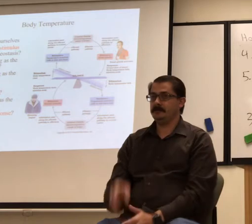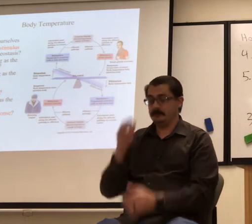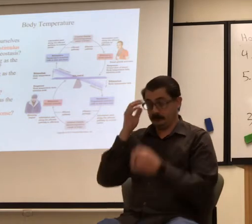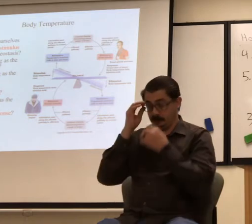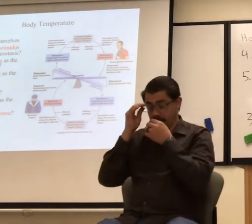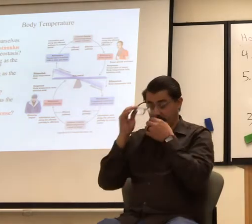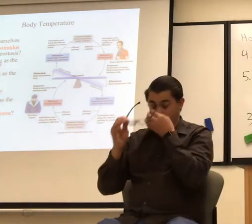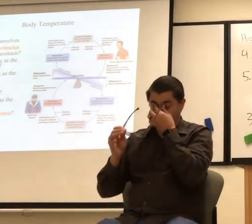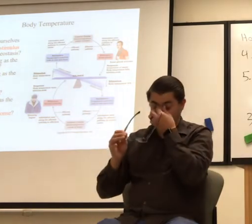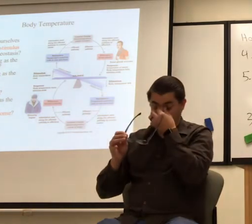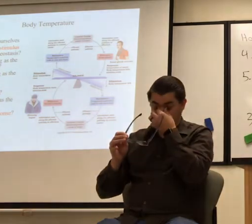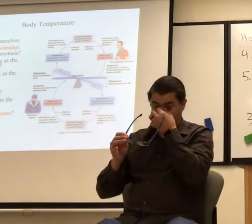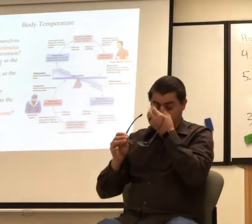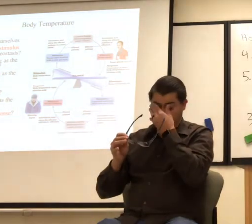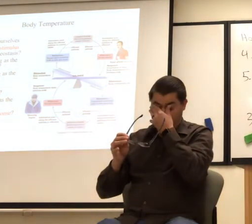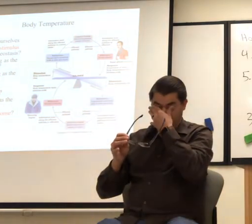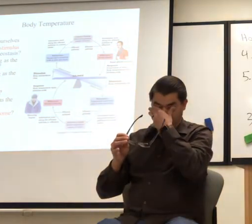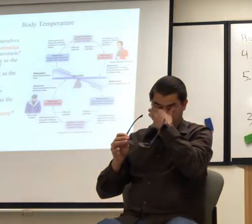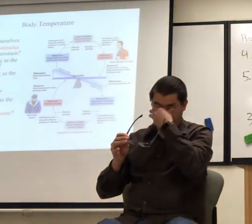Sweating puts moisture